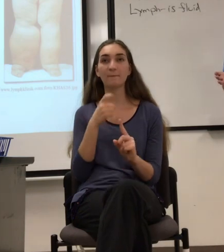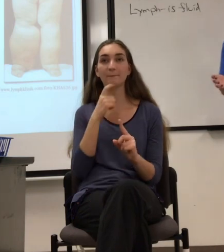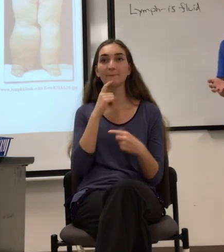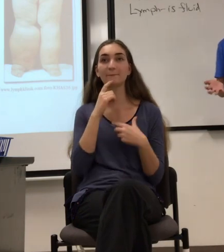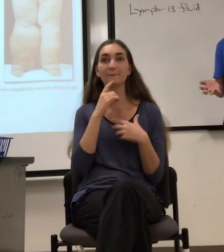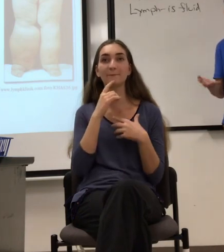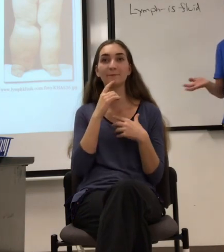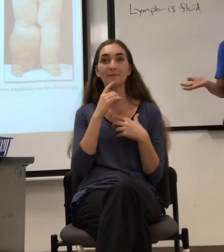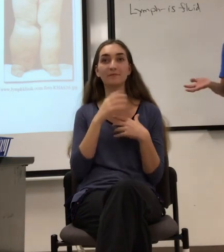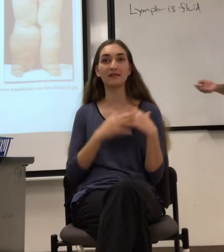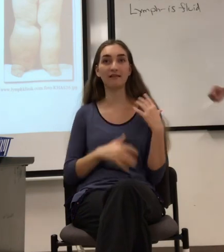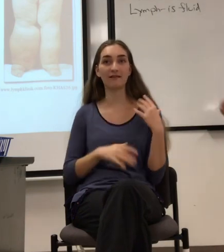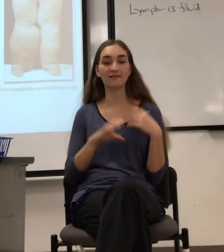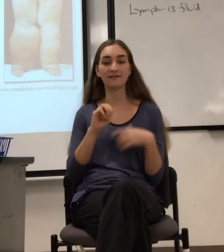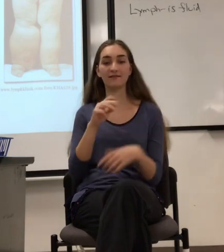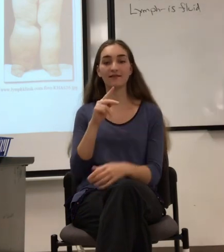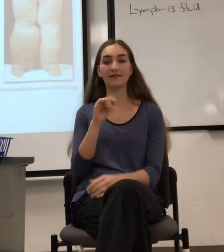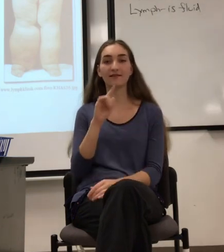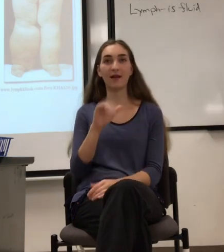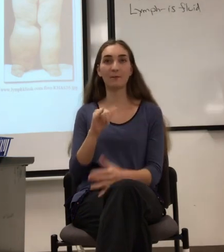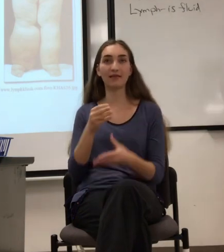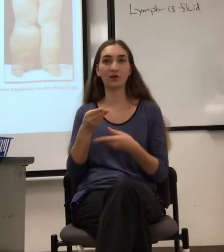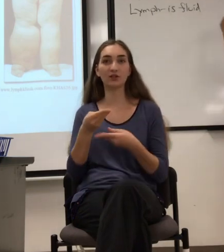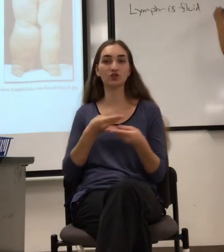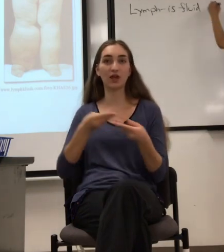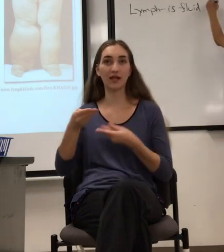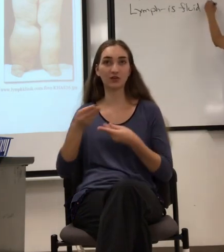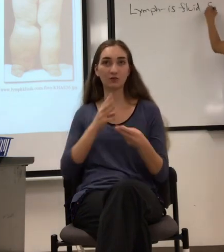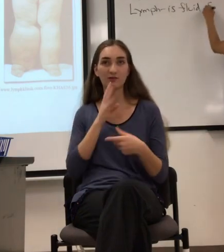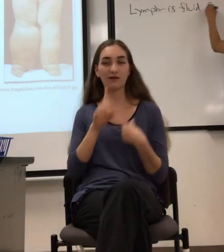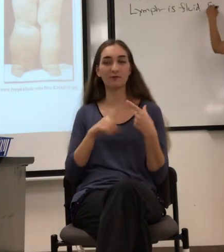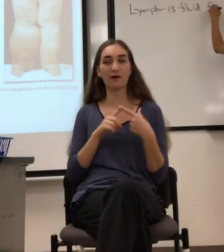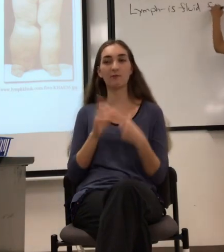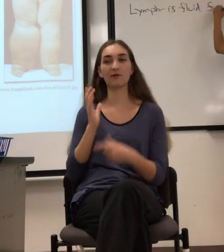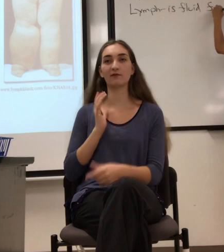Capillary exchange that we talked about before.